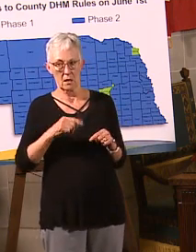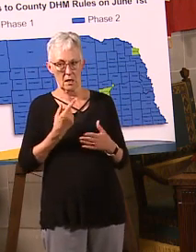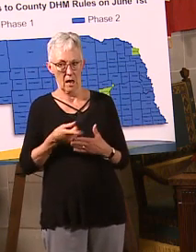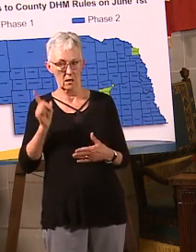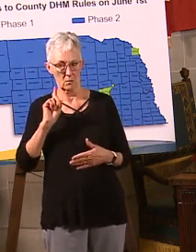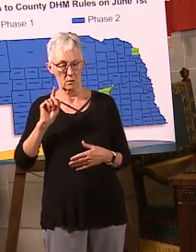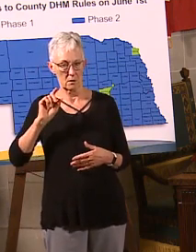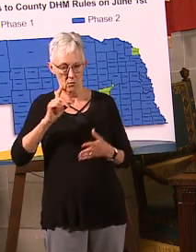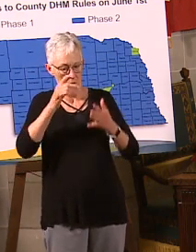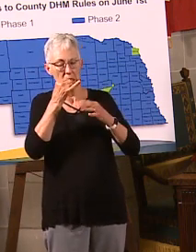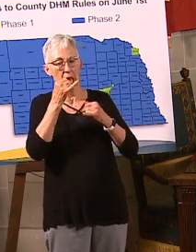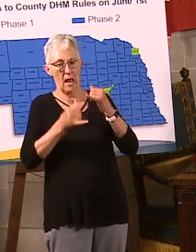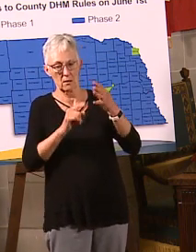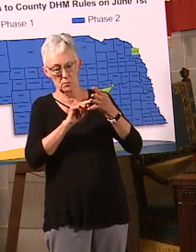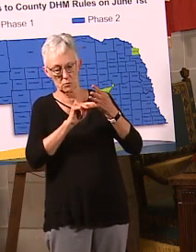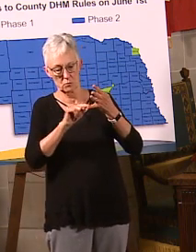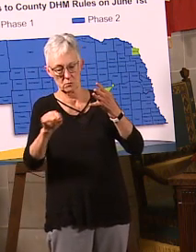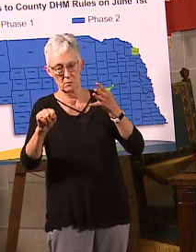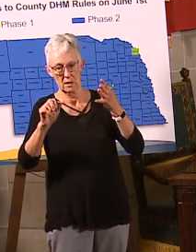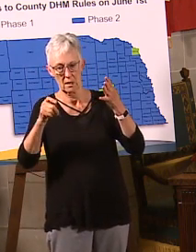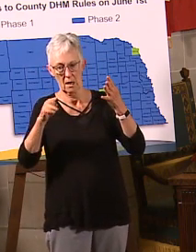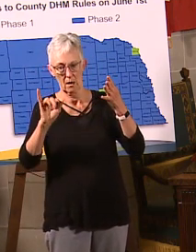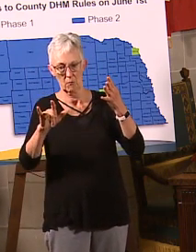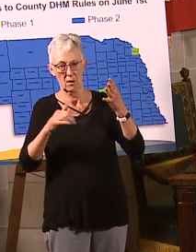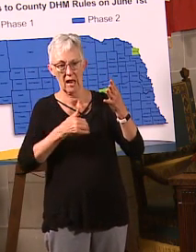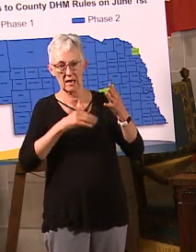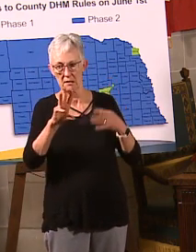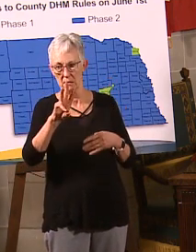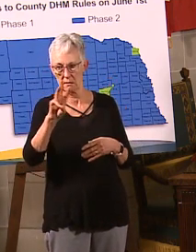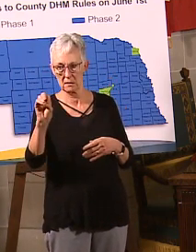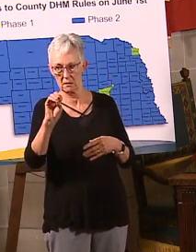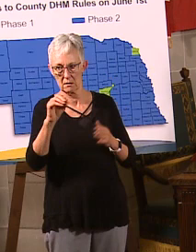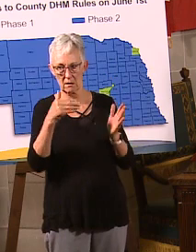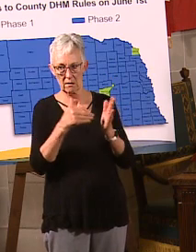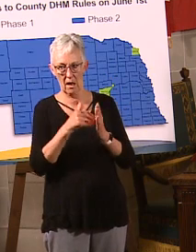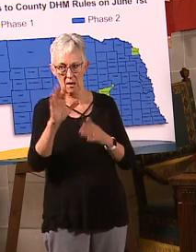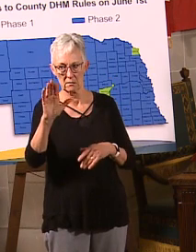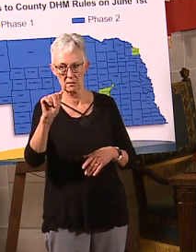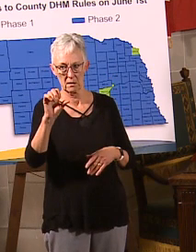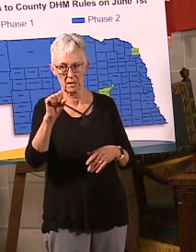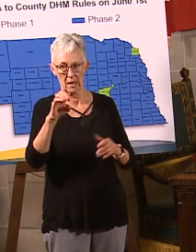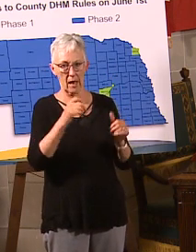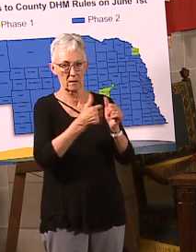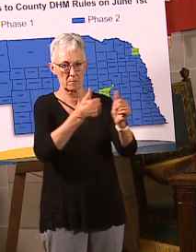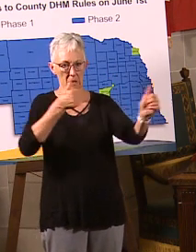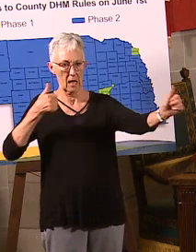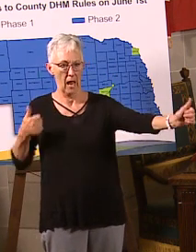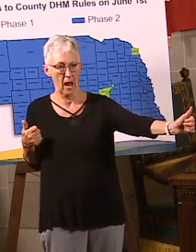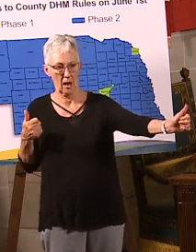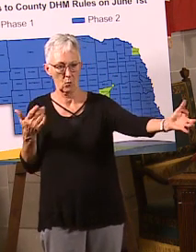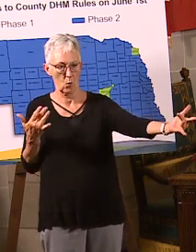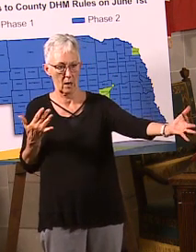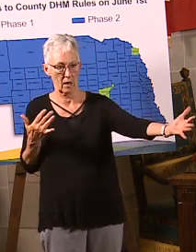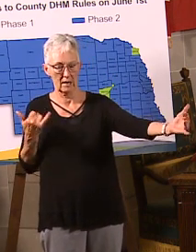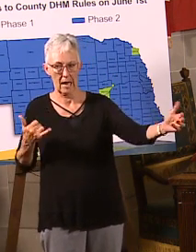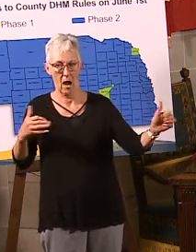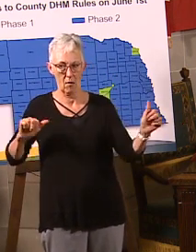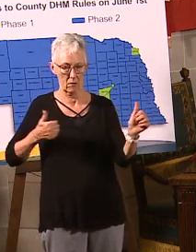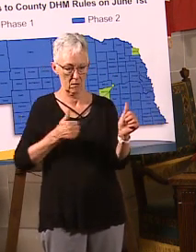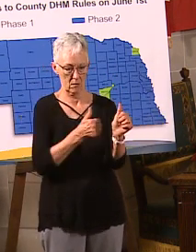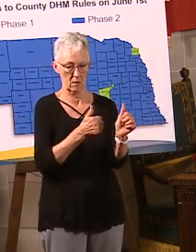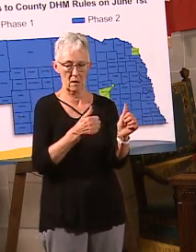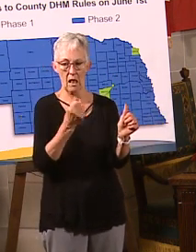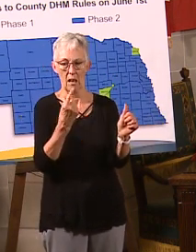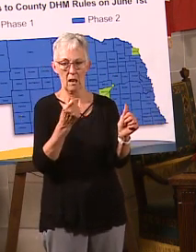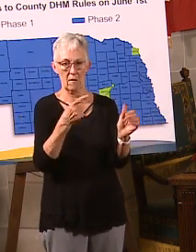we had about 60,000, a backlog of 60,000 cases. We've got that down to about 11,000 now. Is that right, John? So a little